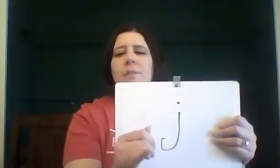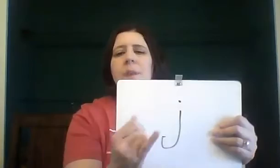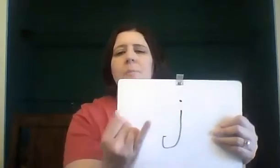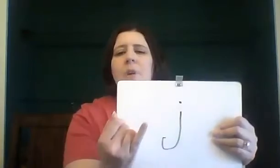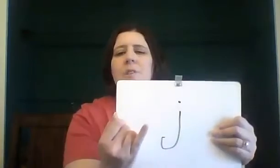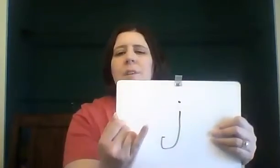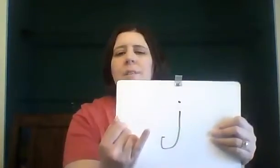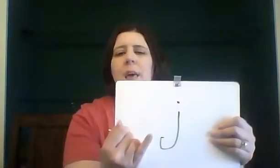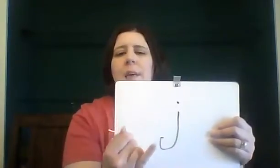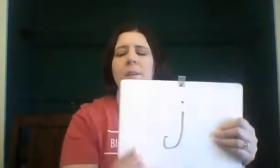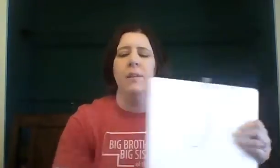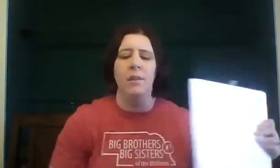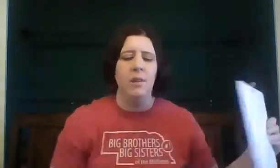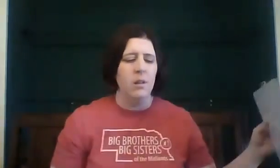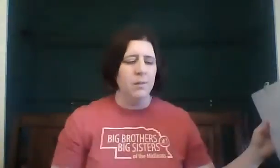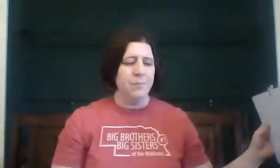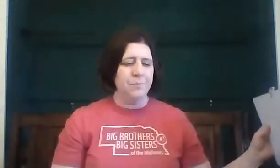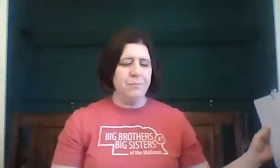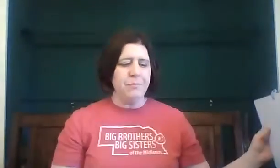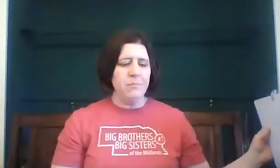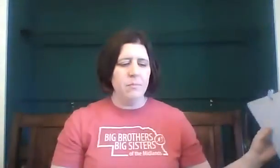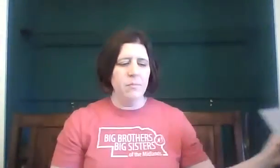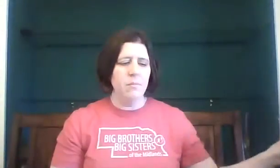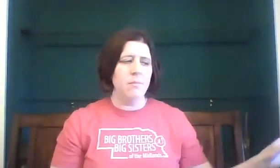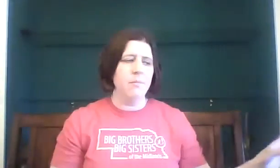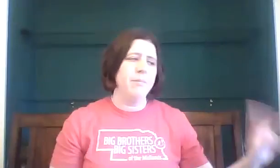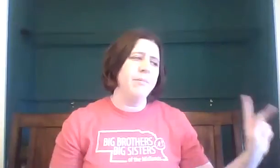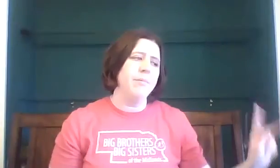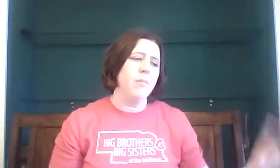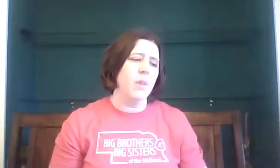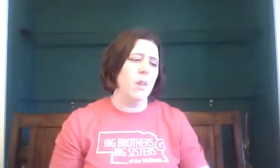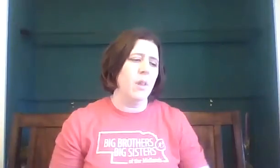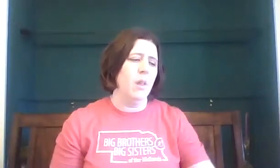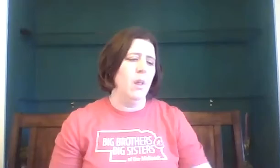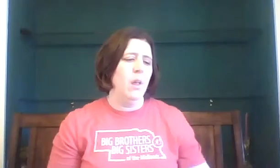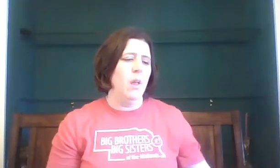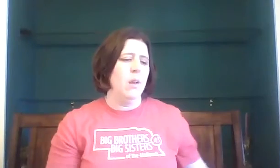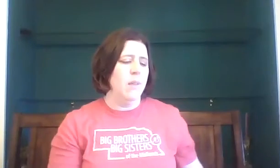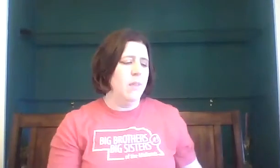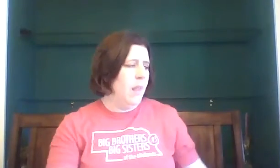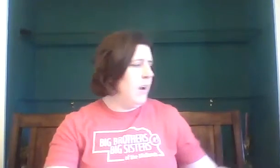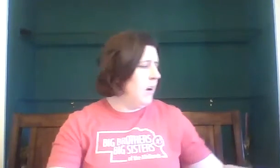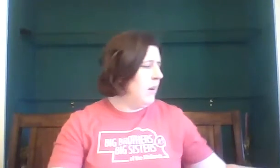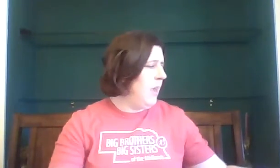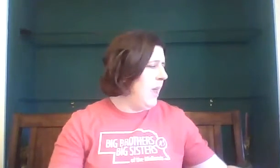goes the same direction as that. Now the letter